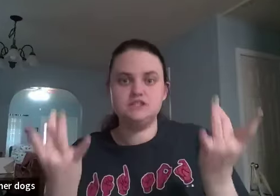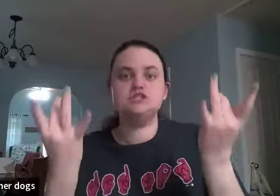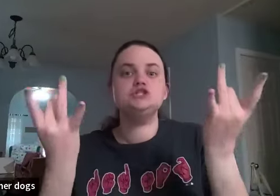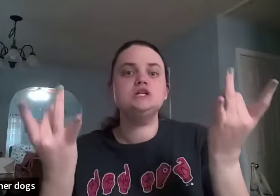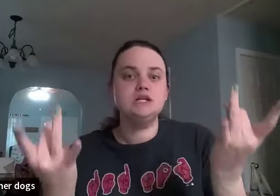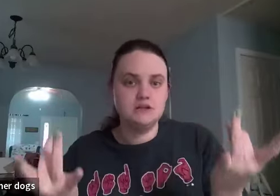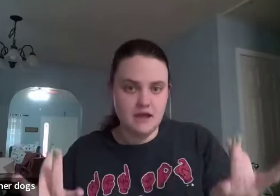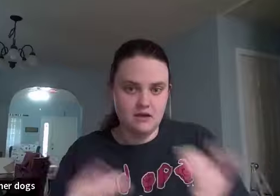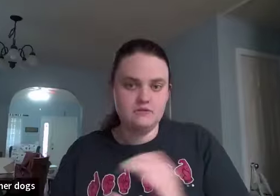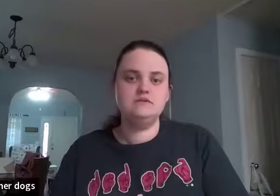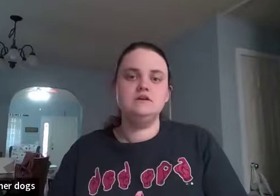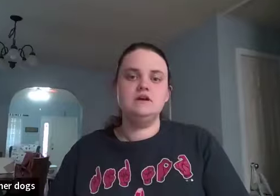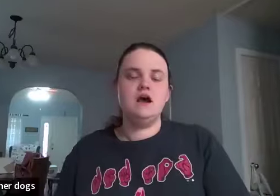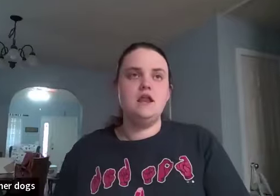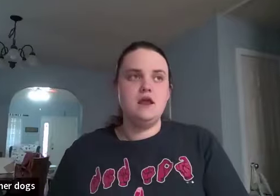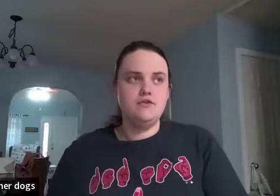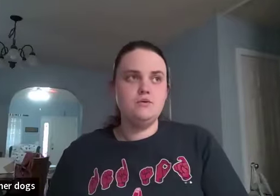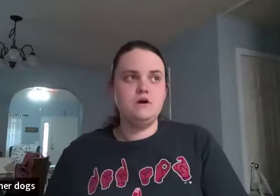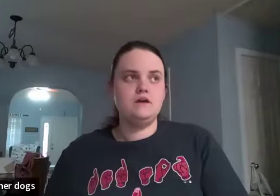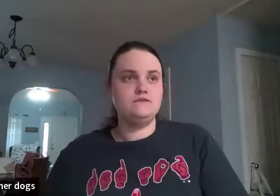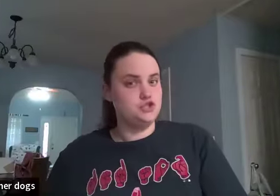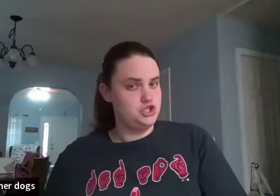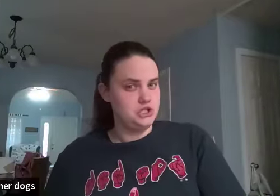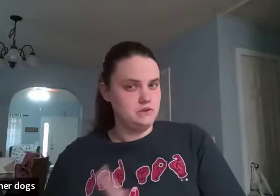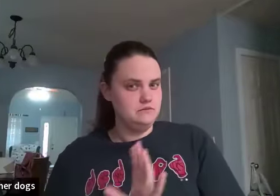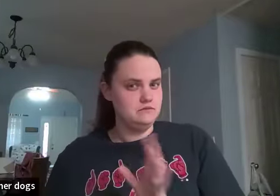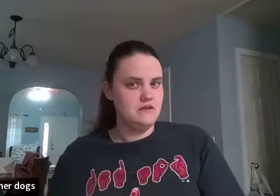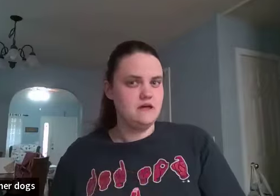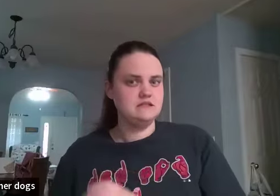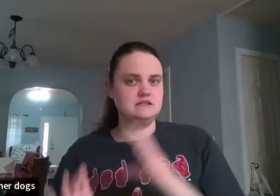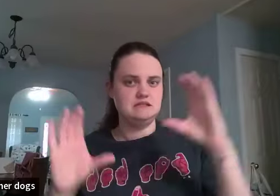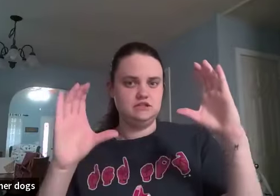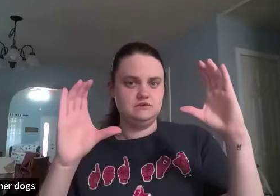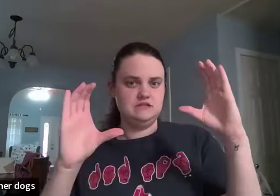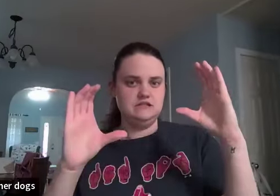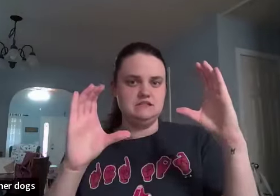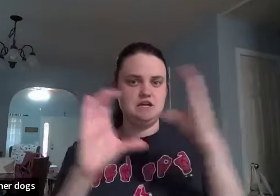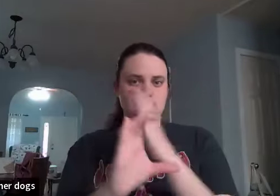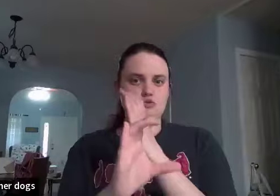let's chill out. Another one for chill in that sense is two C's and you go